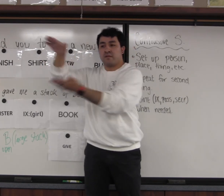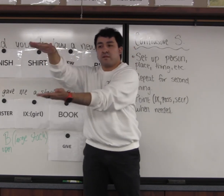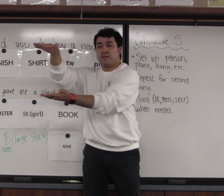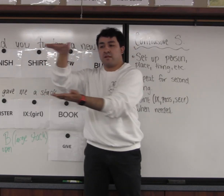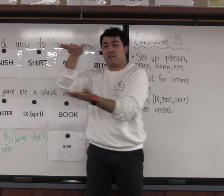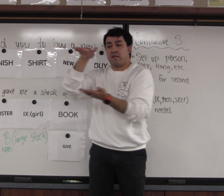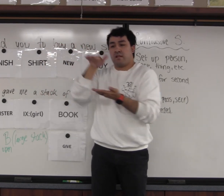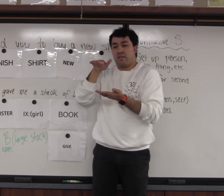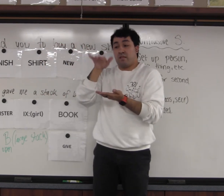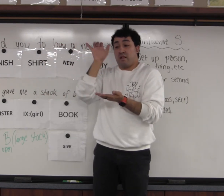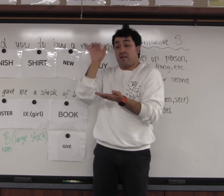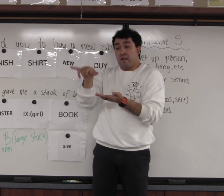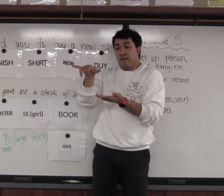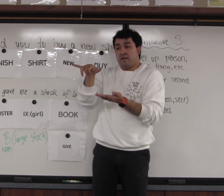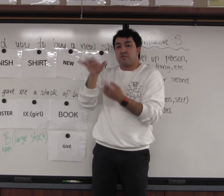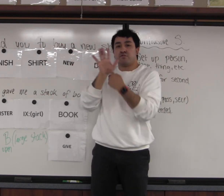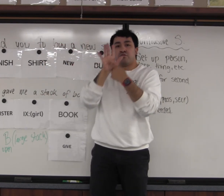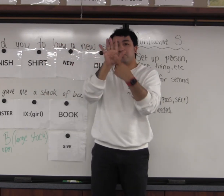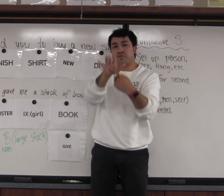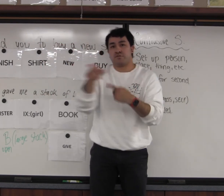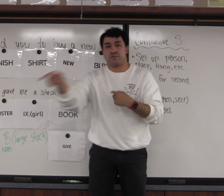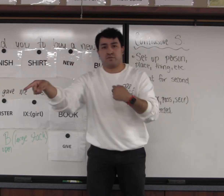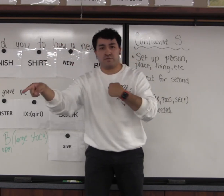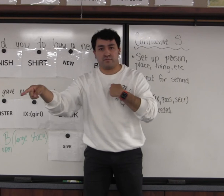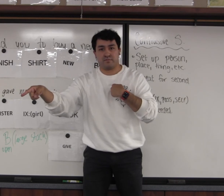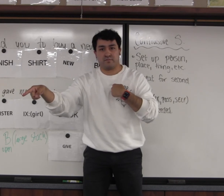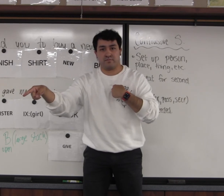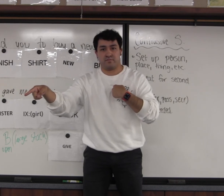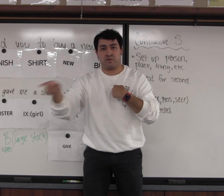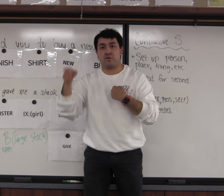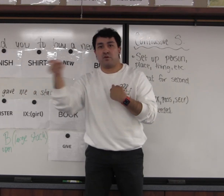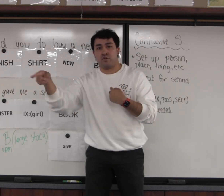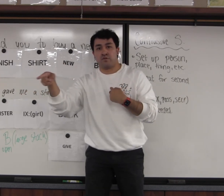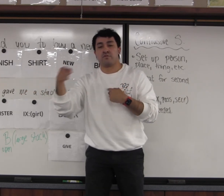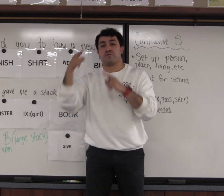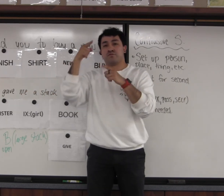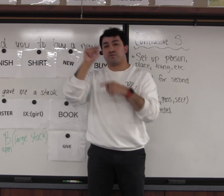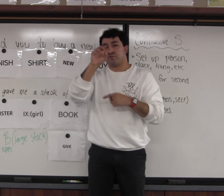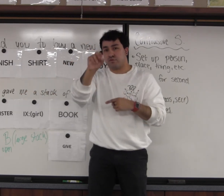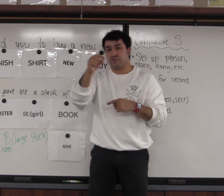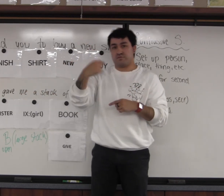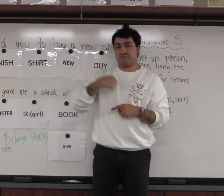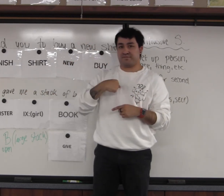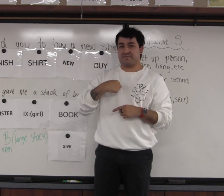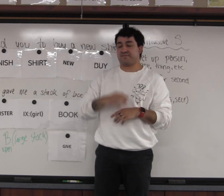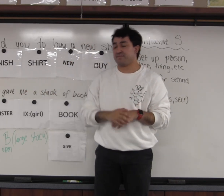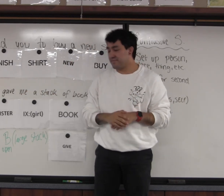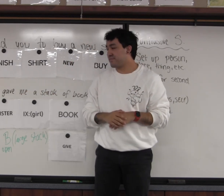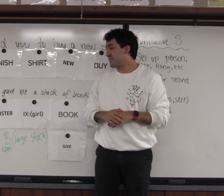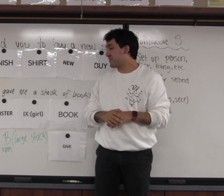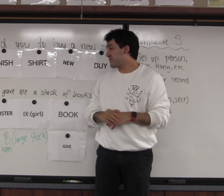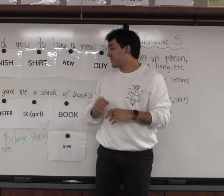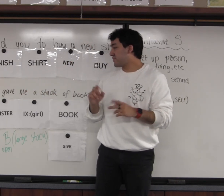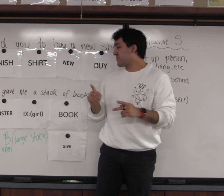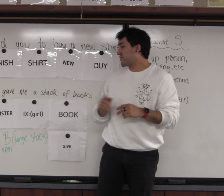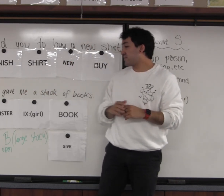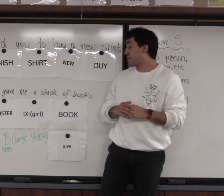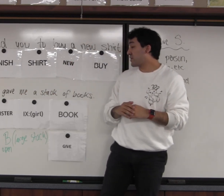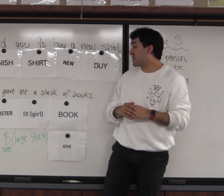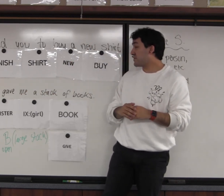point of the directional signs is that movement shows you that she is giving it to me in this situation, or who